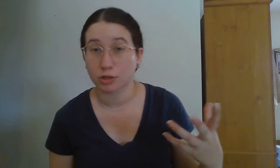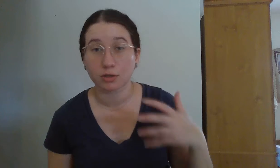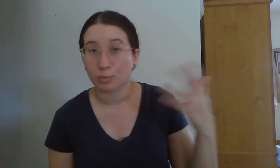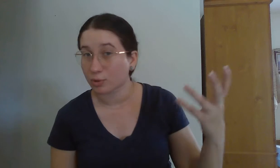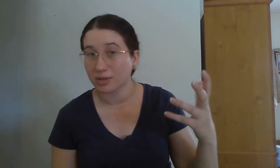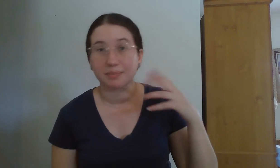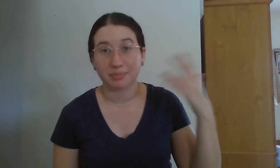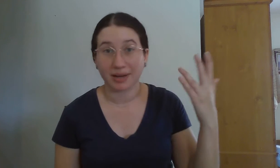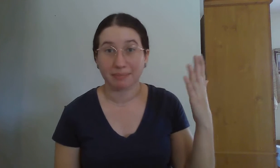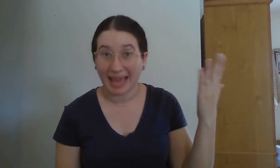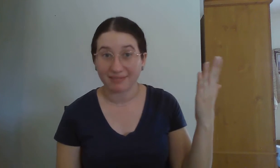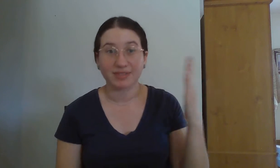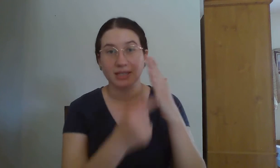journal, booklet, pamphlet,